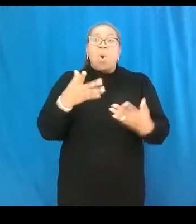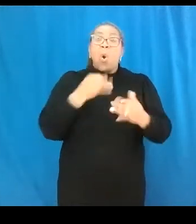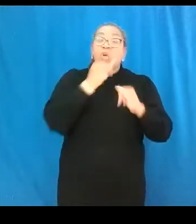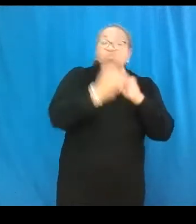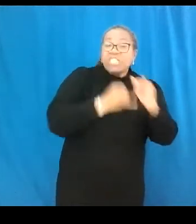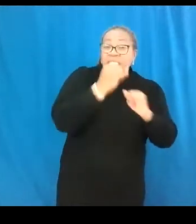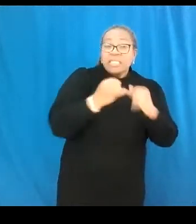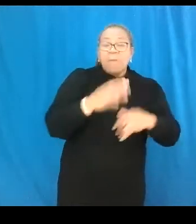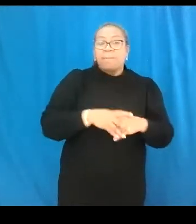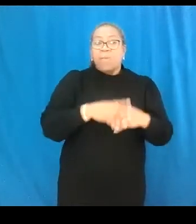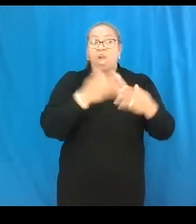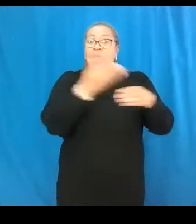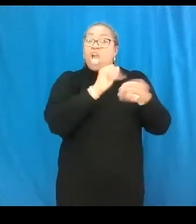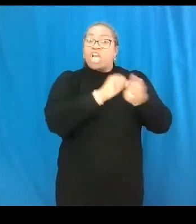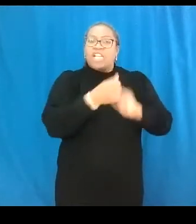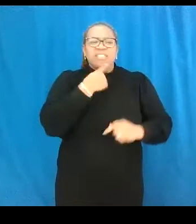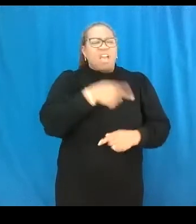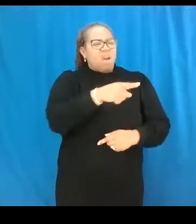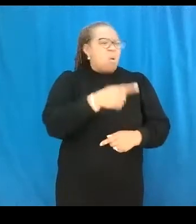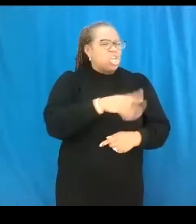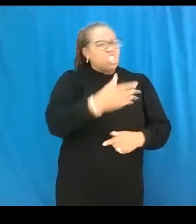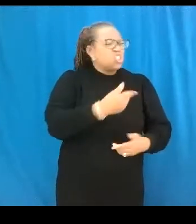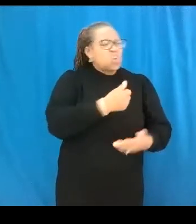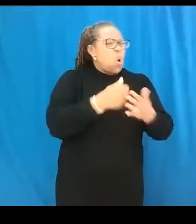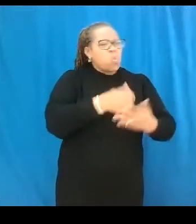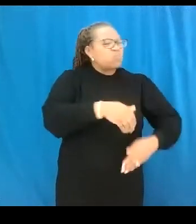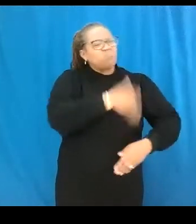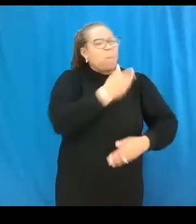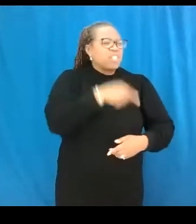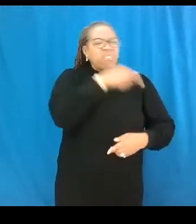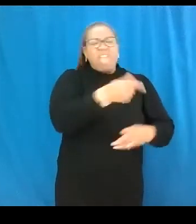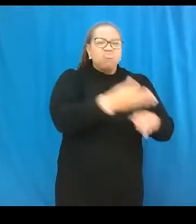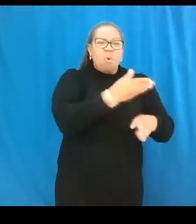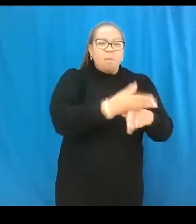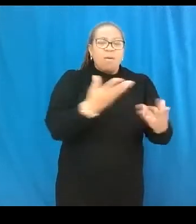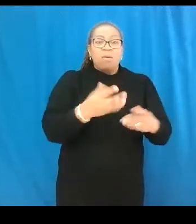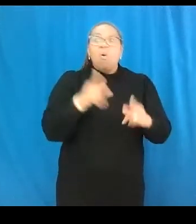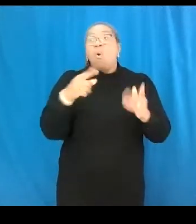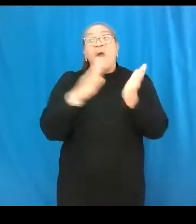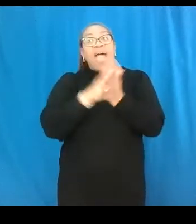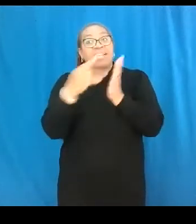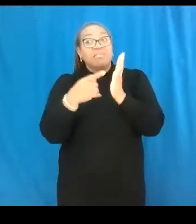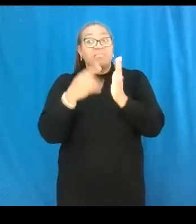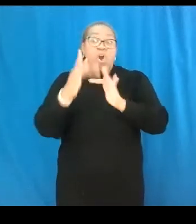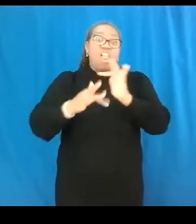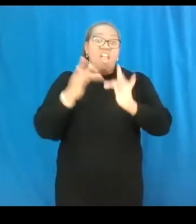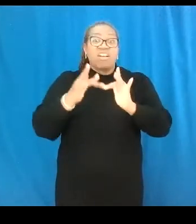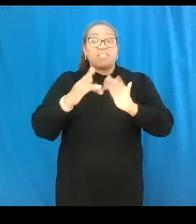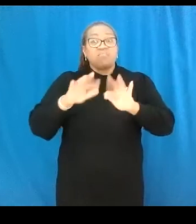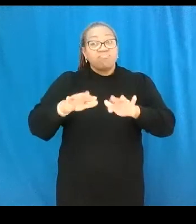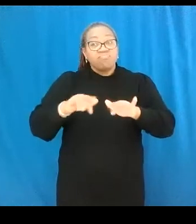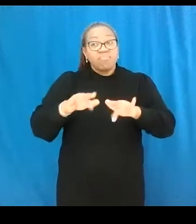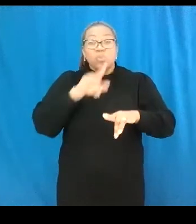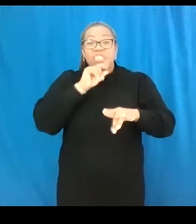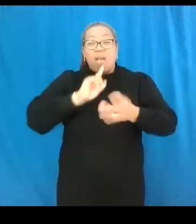from a work colleague, and the trolling comments on our social media feed. And I once read an article that